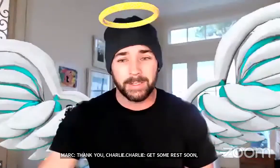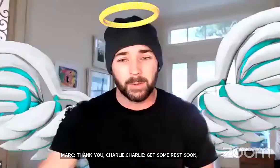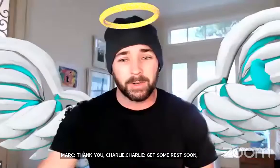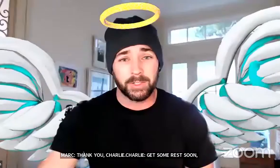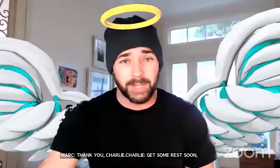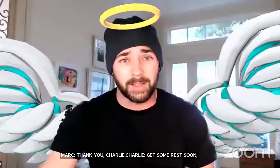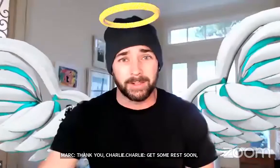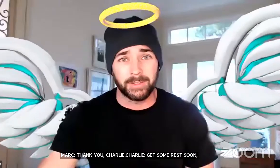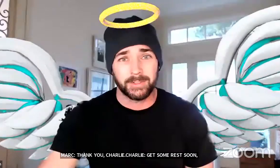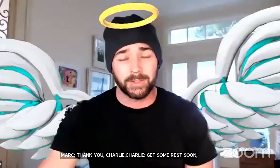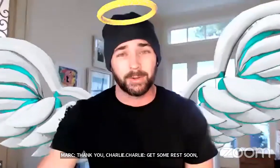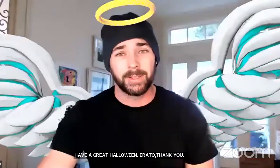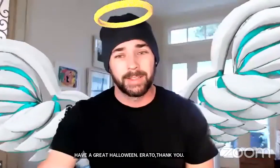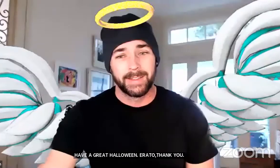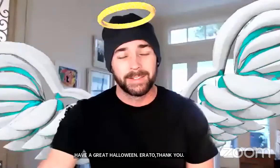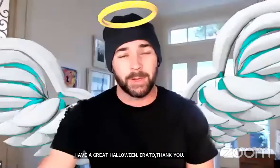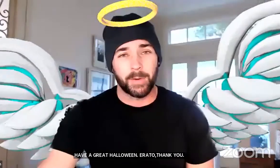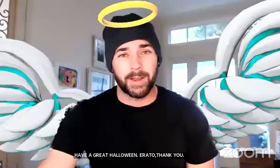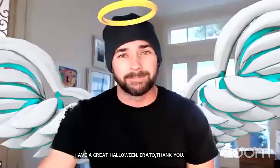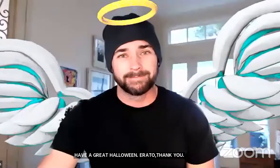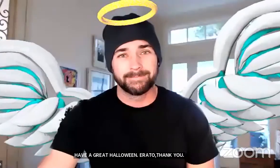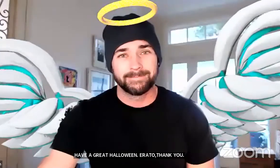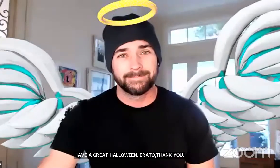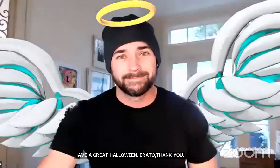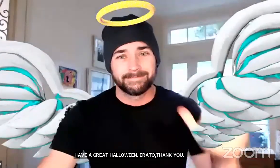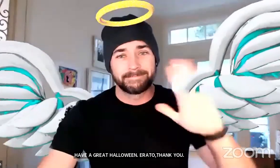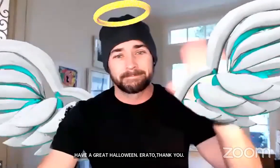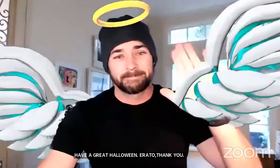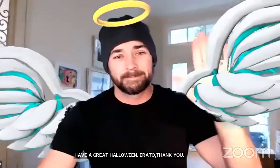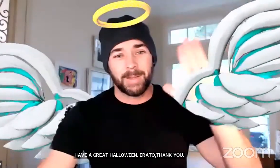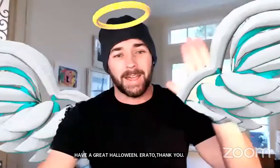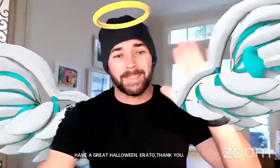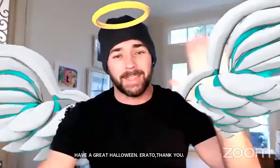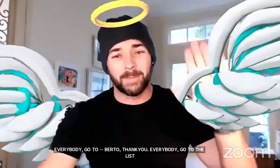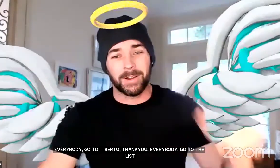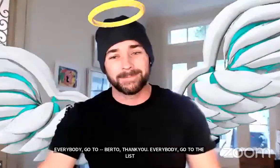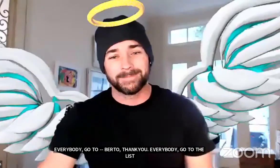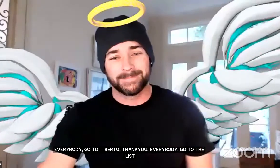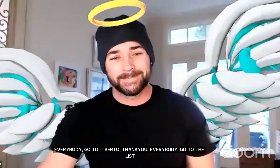challenge. So jump on it. Bye. Thank you, Marc.